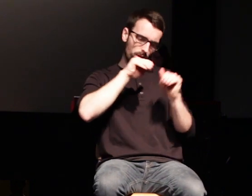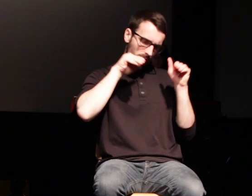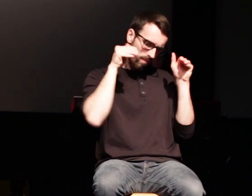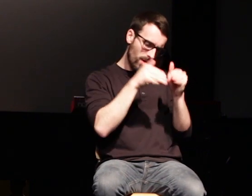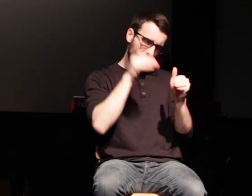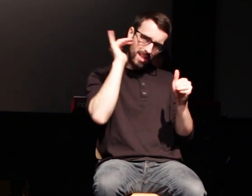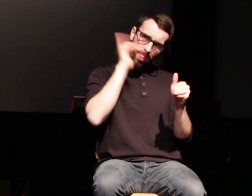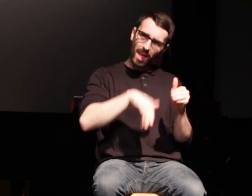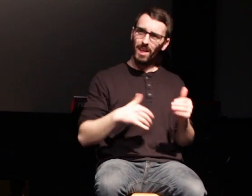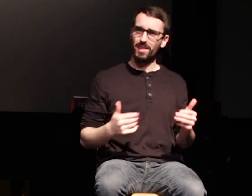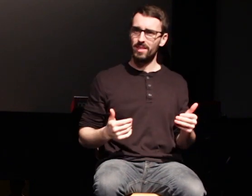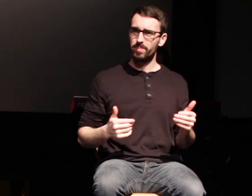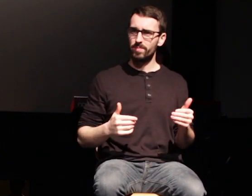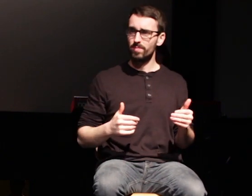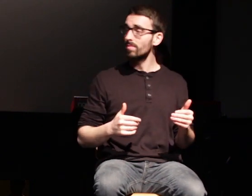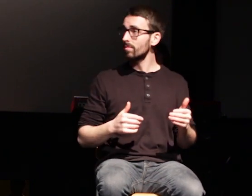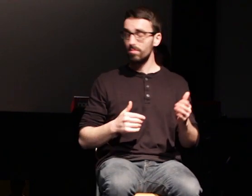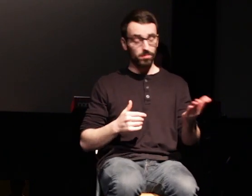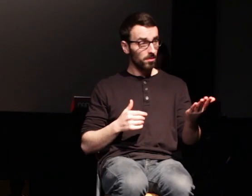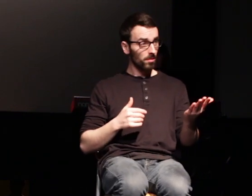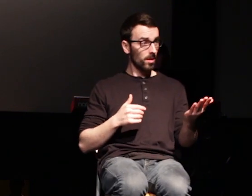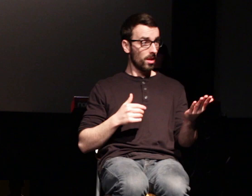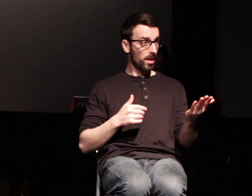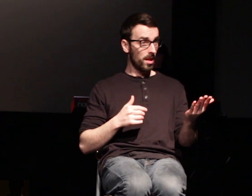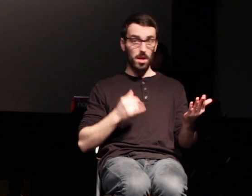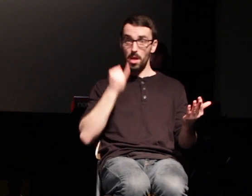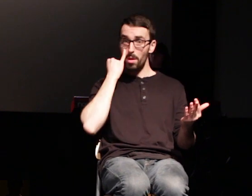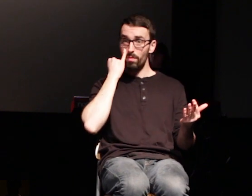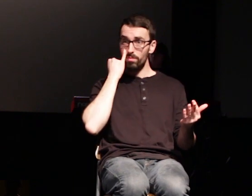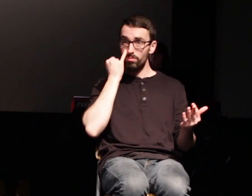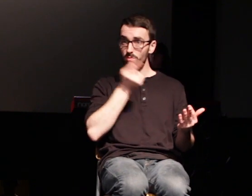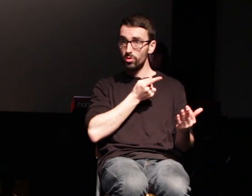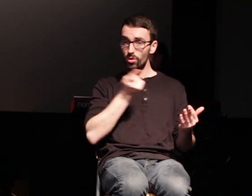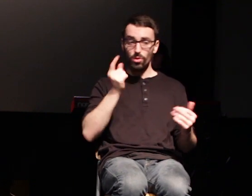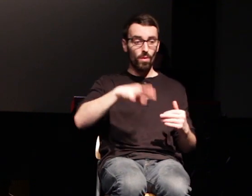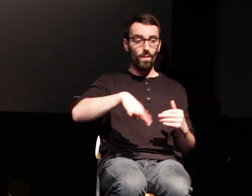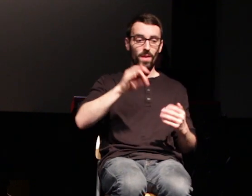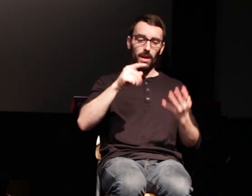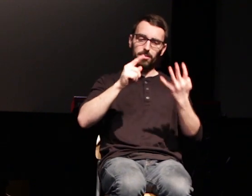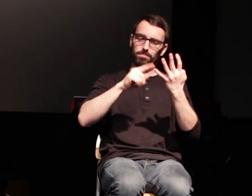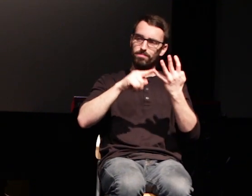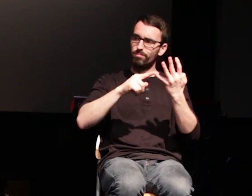And can I tell you a cheat? If you find good soil,